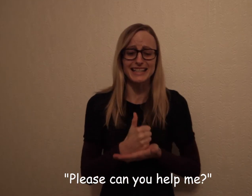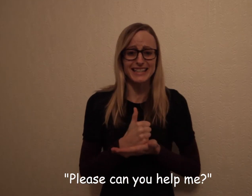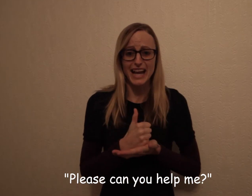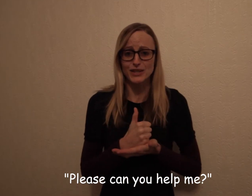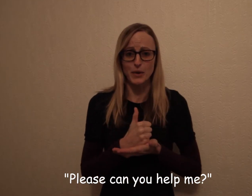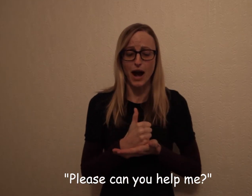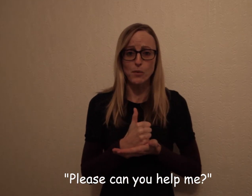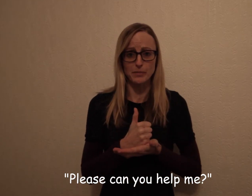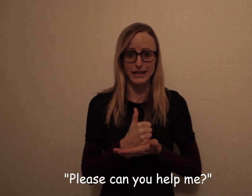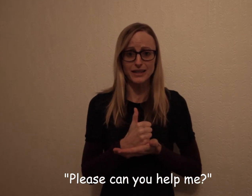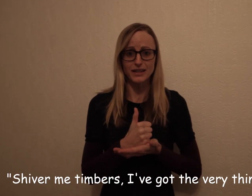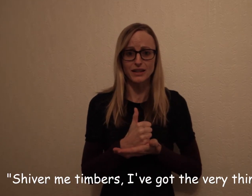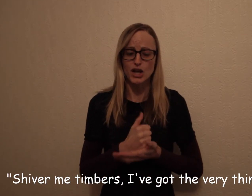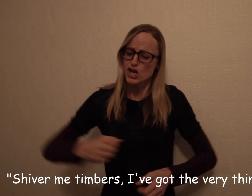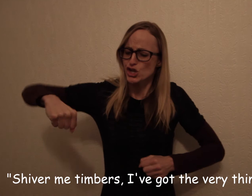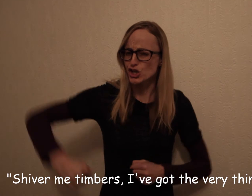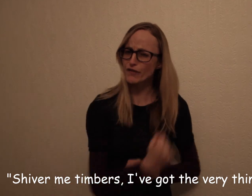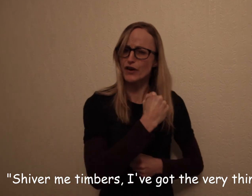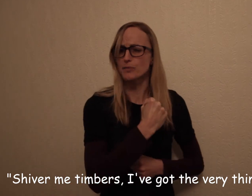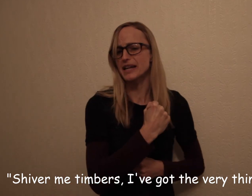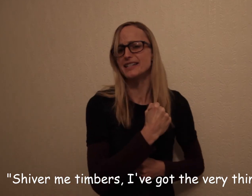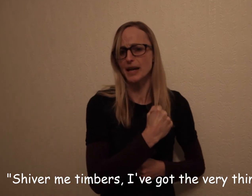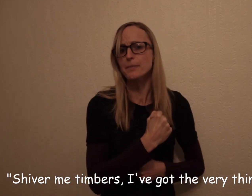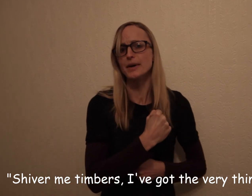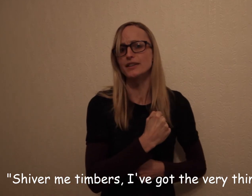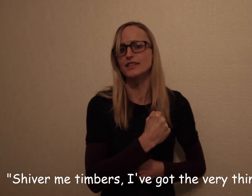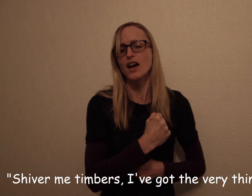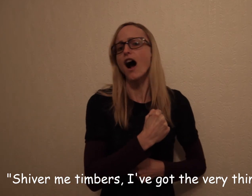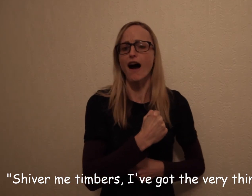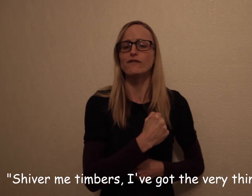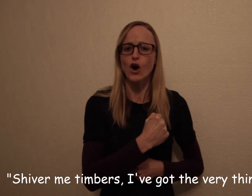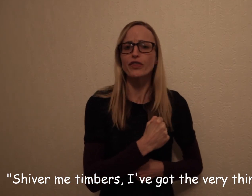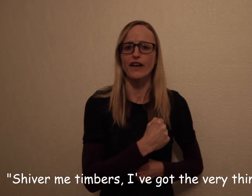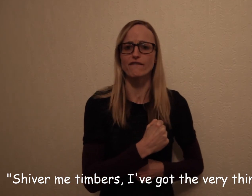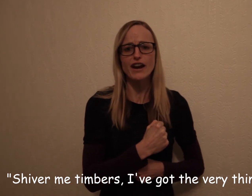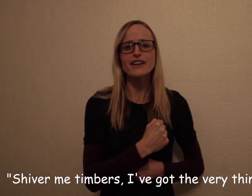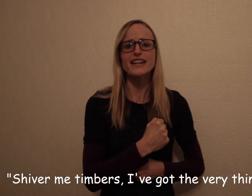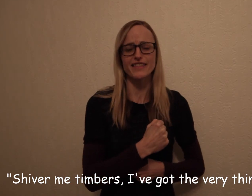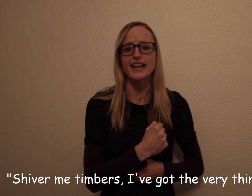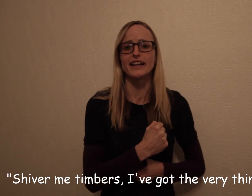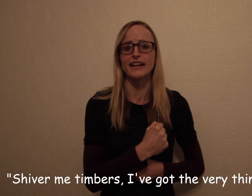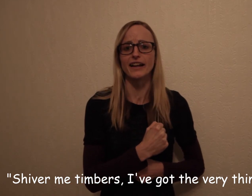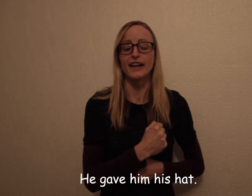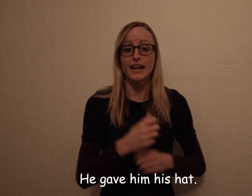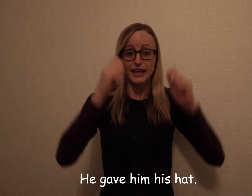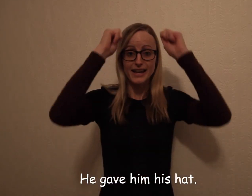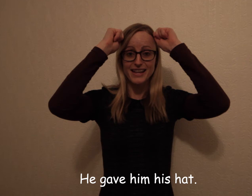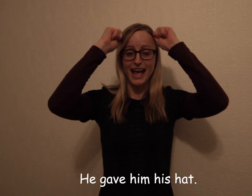Please, can you help me?" "Shiver me timbers, I've got the very thing." He